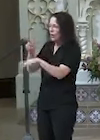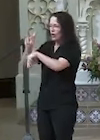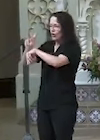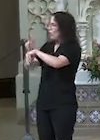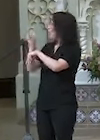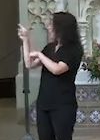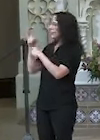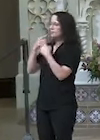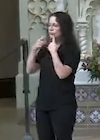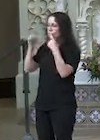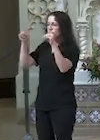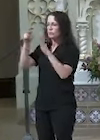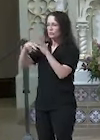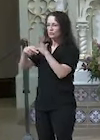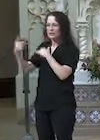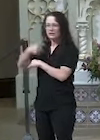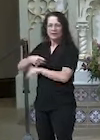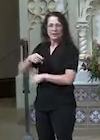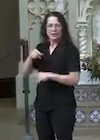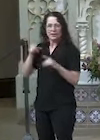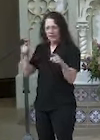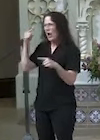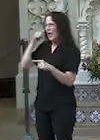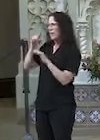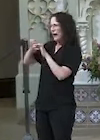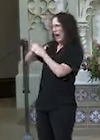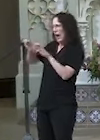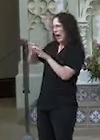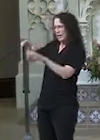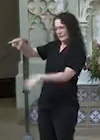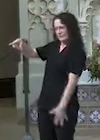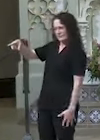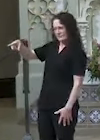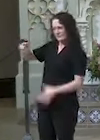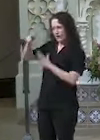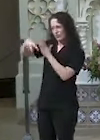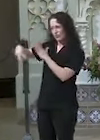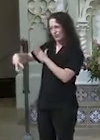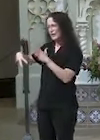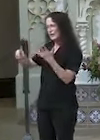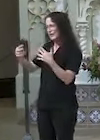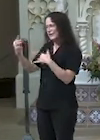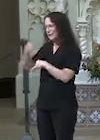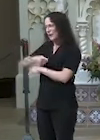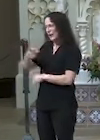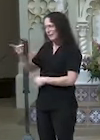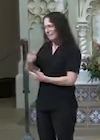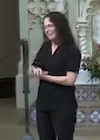the word. How do you think he did? Yeah, you think he did well?